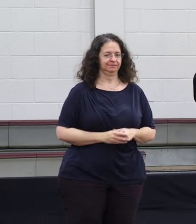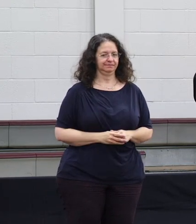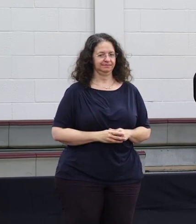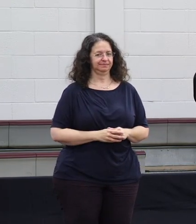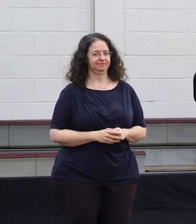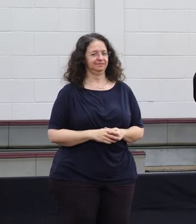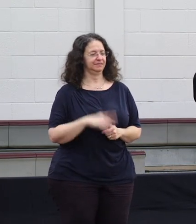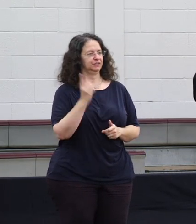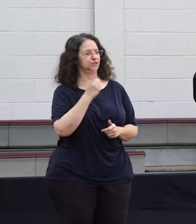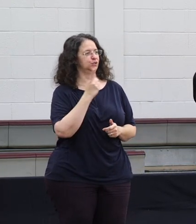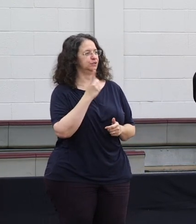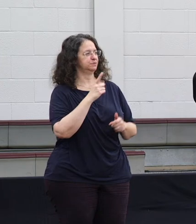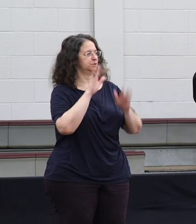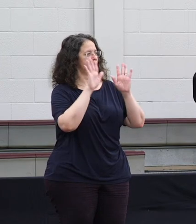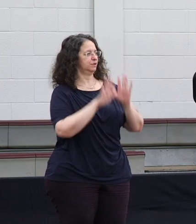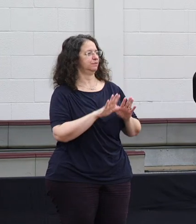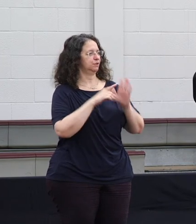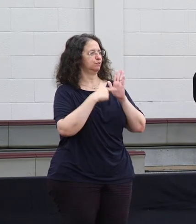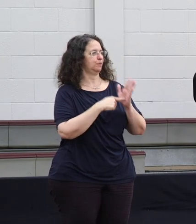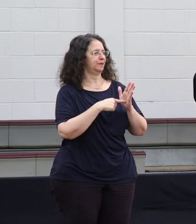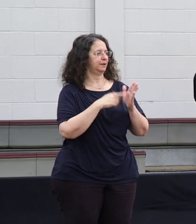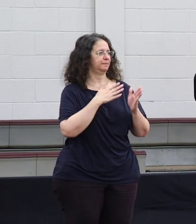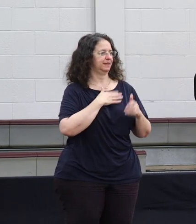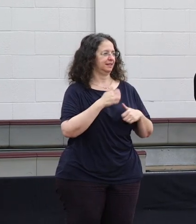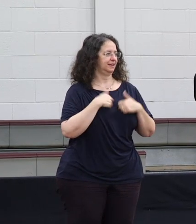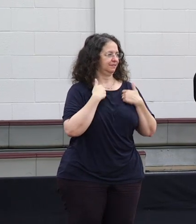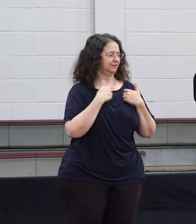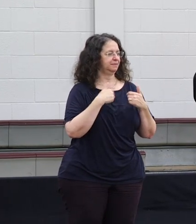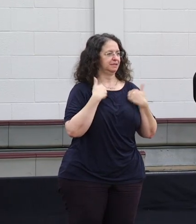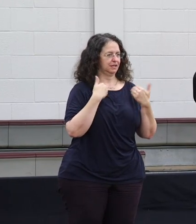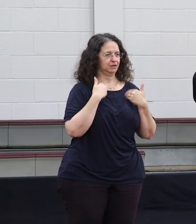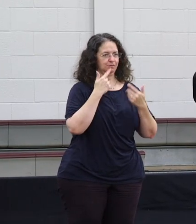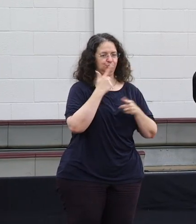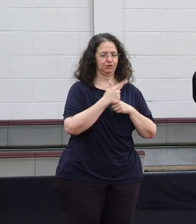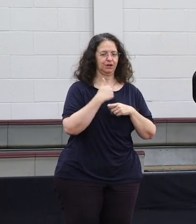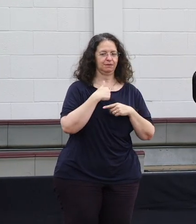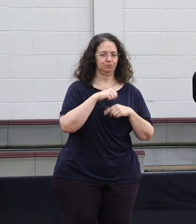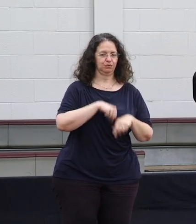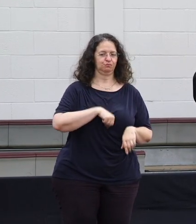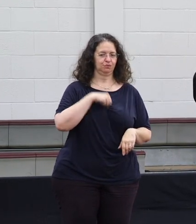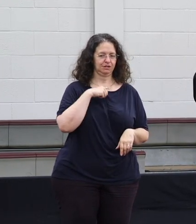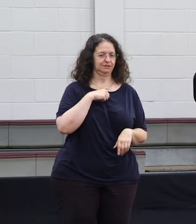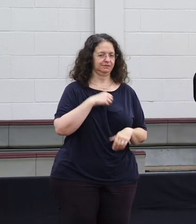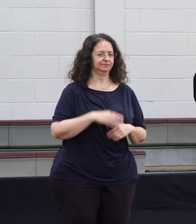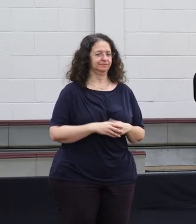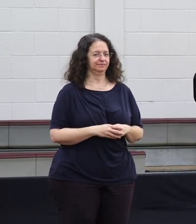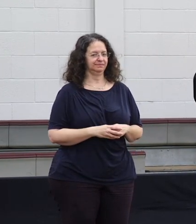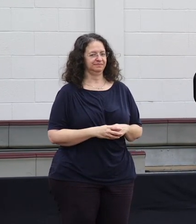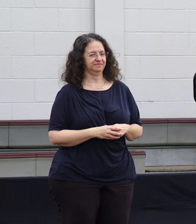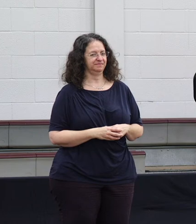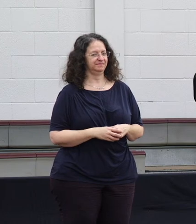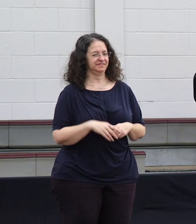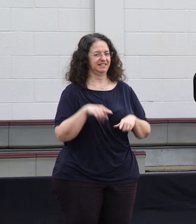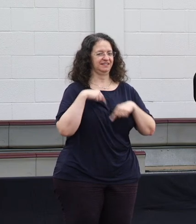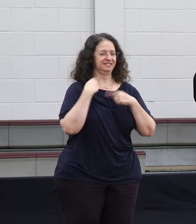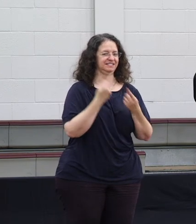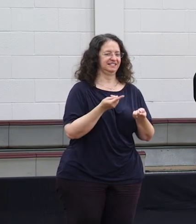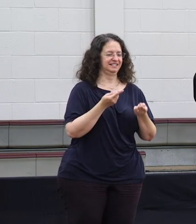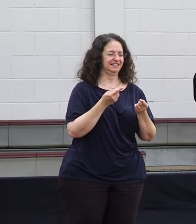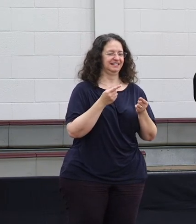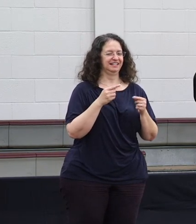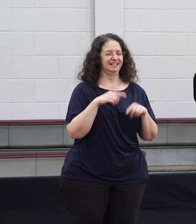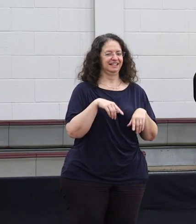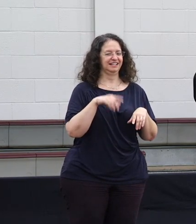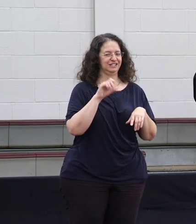who has always been an outstanding role model in my life and whose younger brother I'm very proud to be. Ever since he gave his salutatorian speech just 3 years